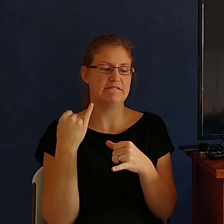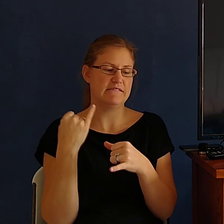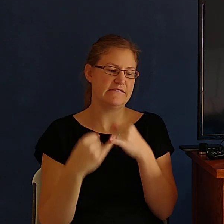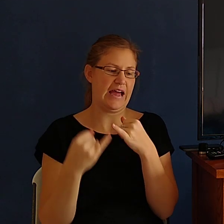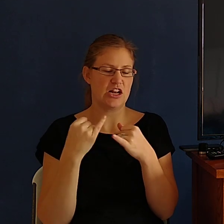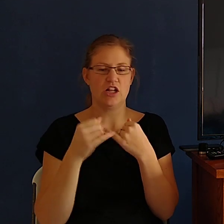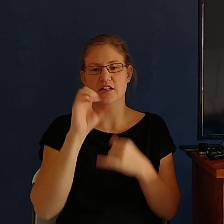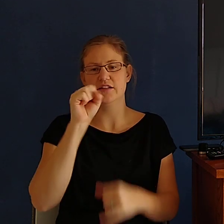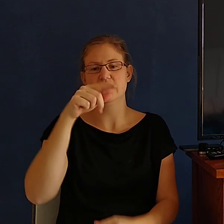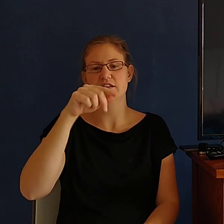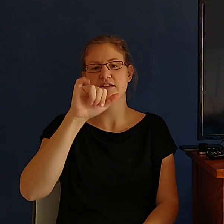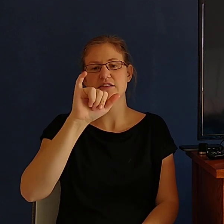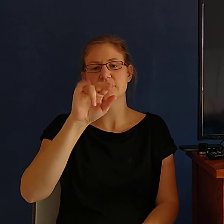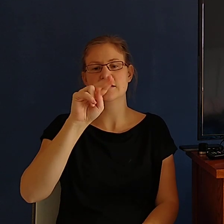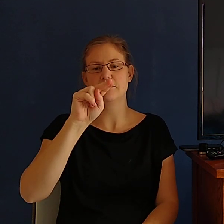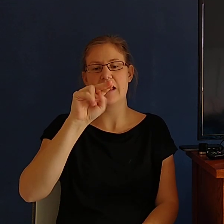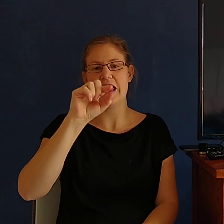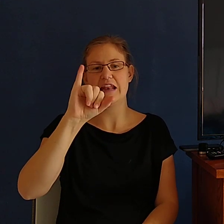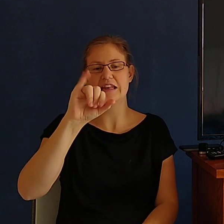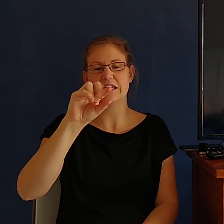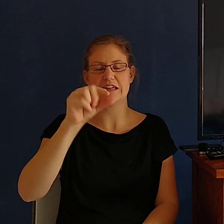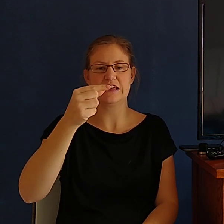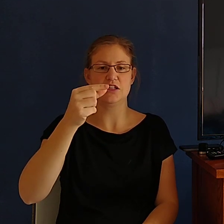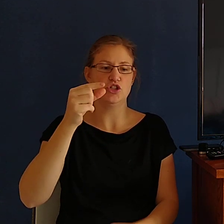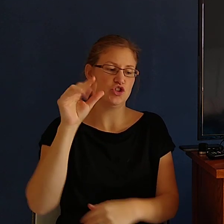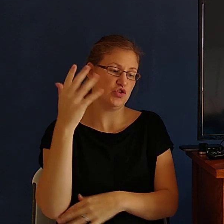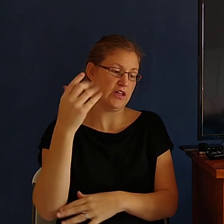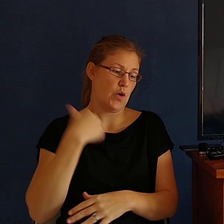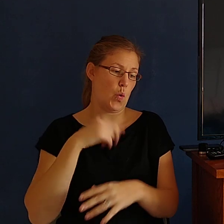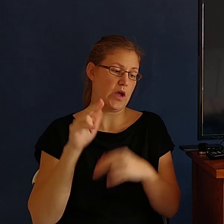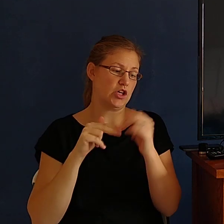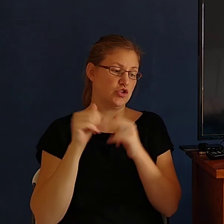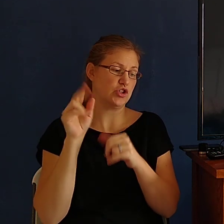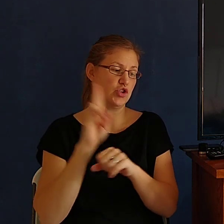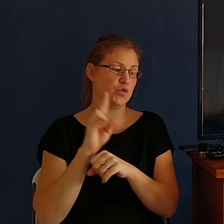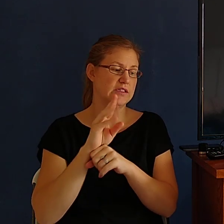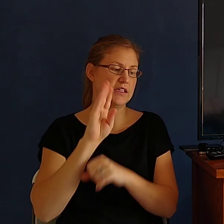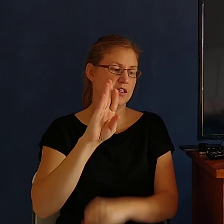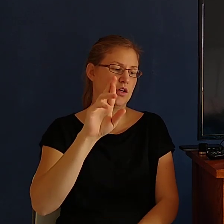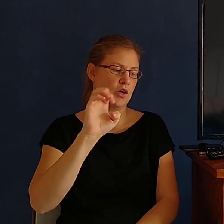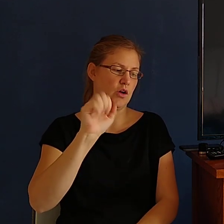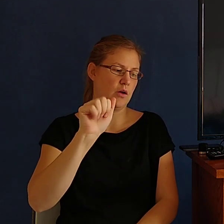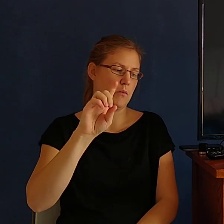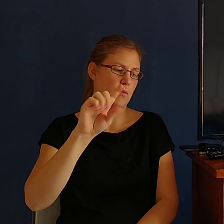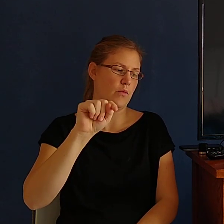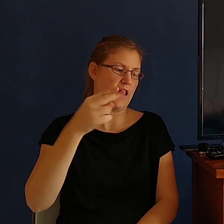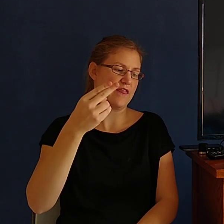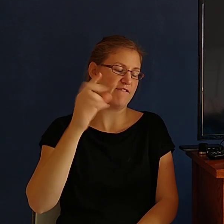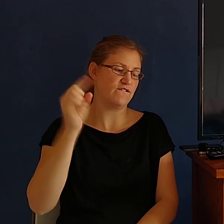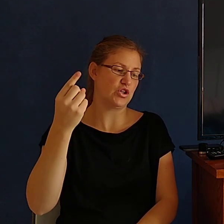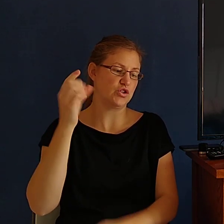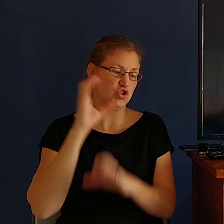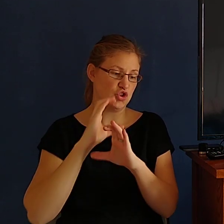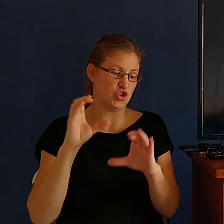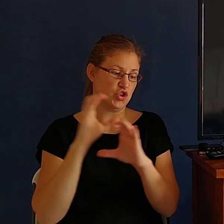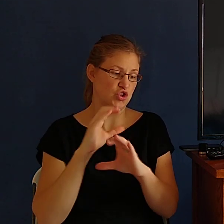tree that we have constructed using a breadth first search. So what's next? And we